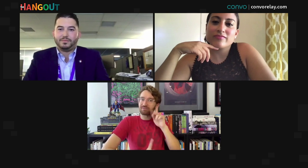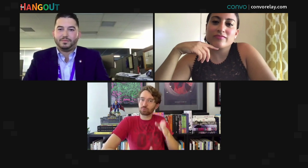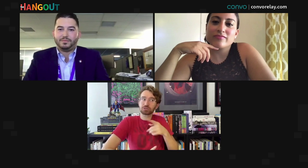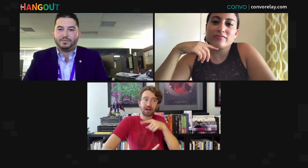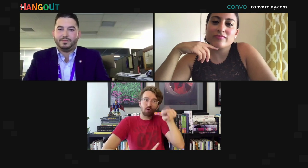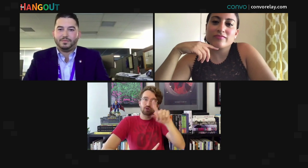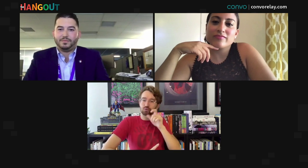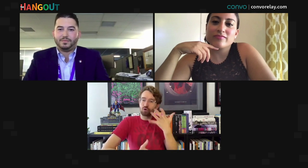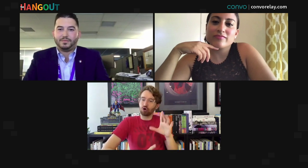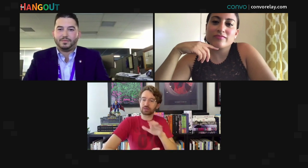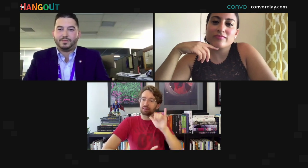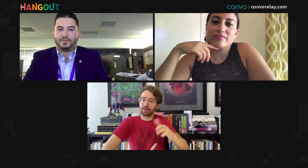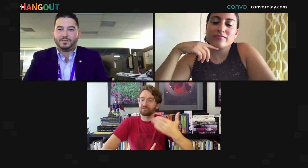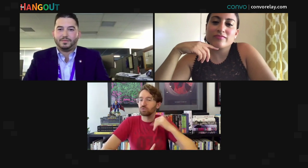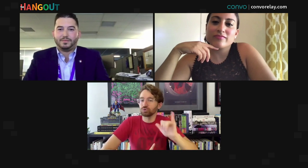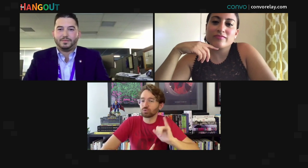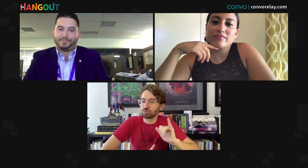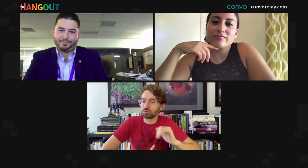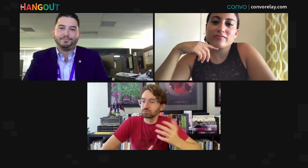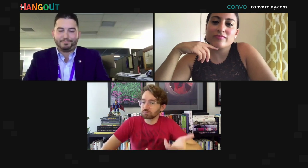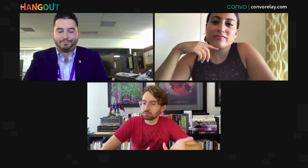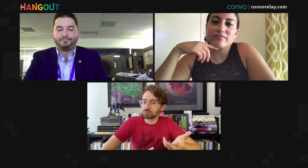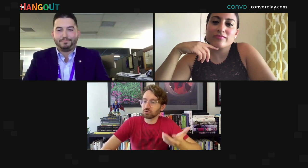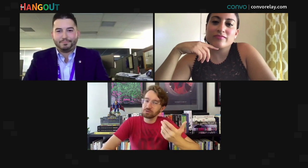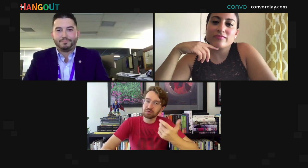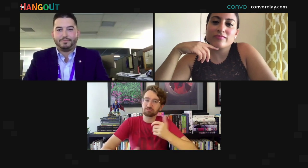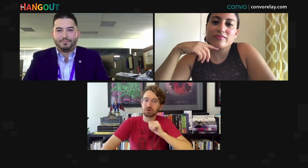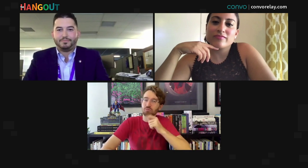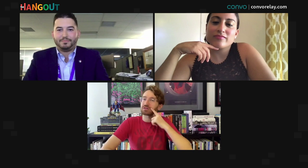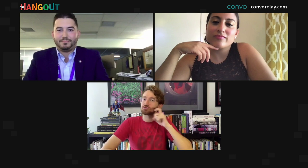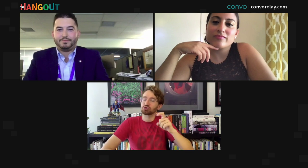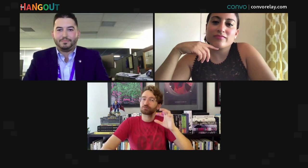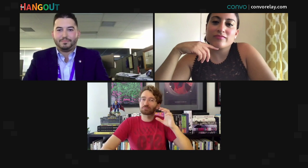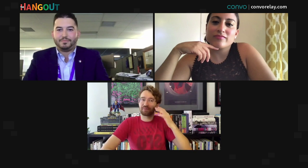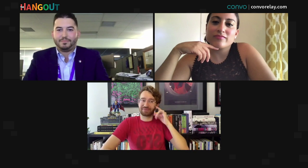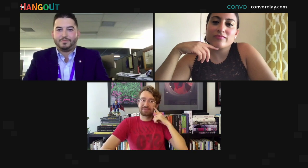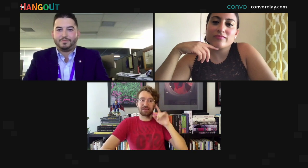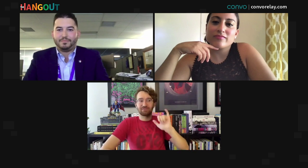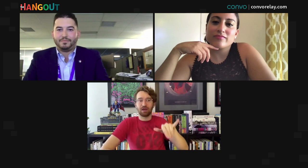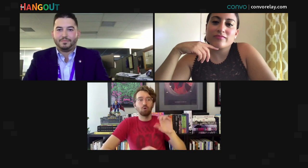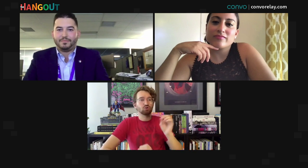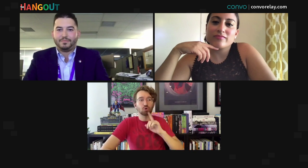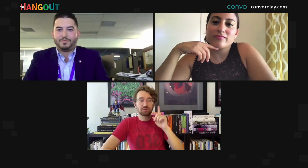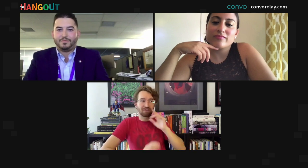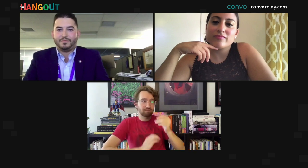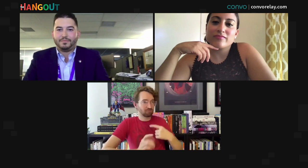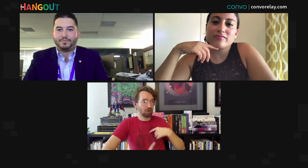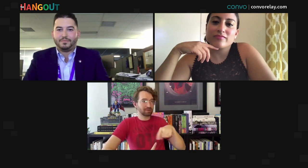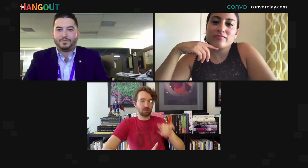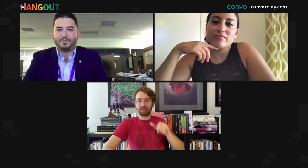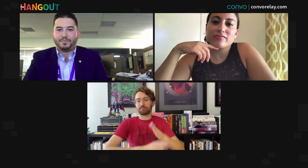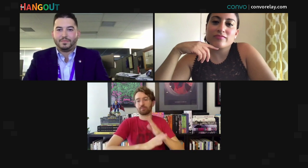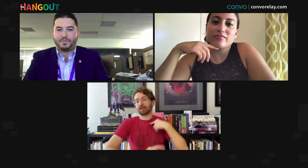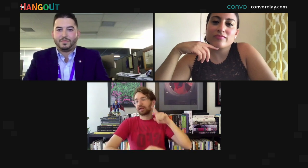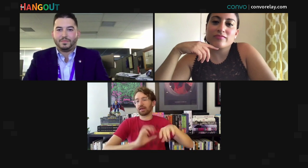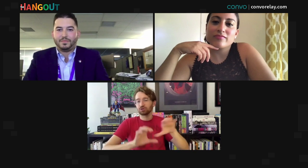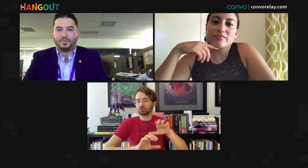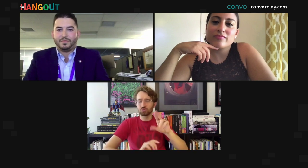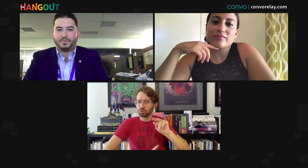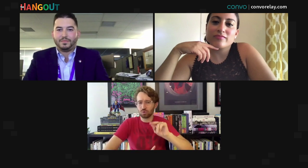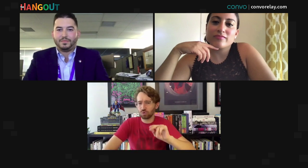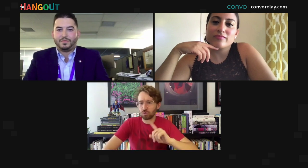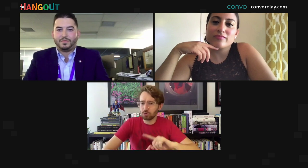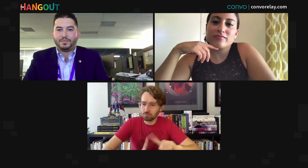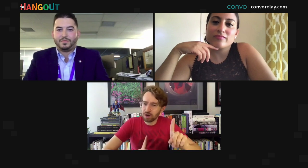as far as a new job goes, there's deaf people that have already done that before too. So, I mean, I don't think that you should think of it